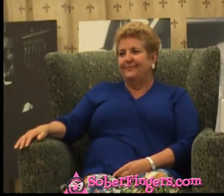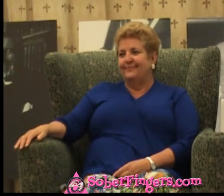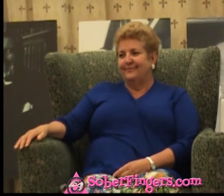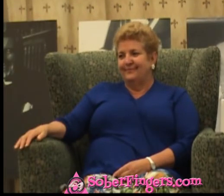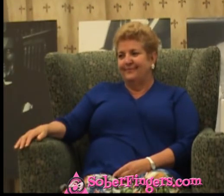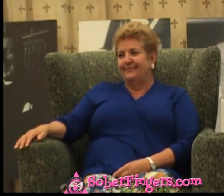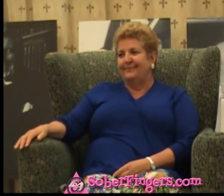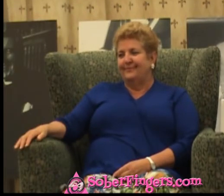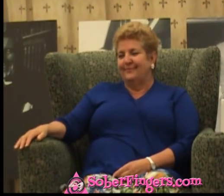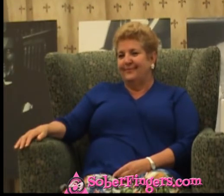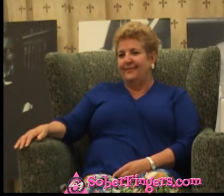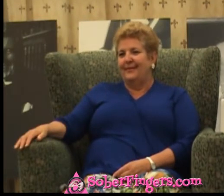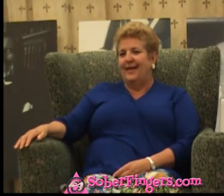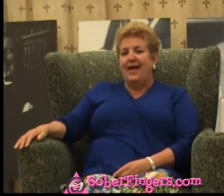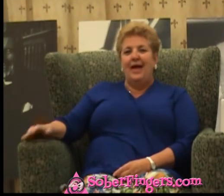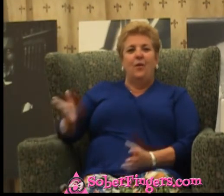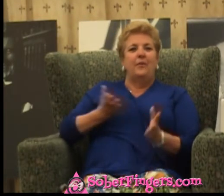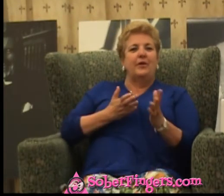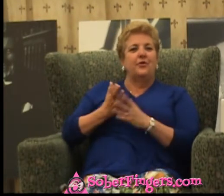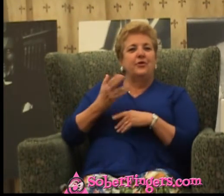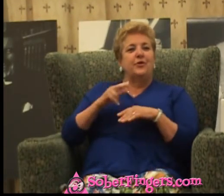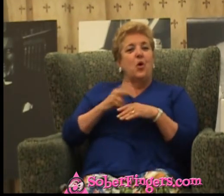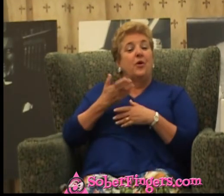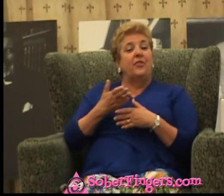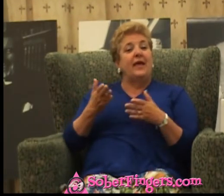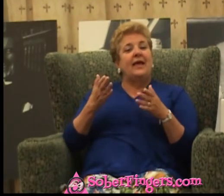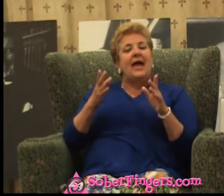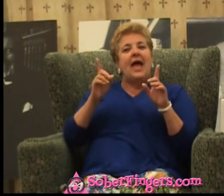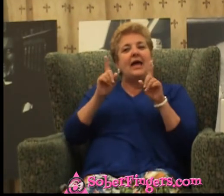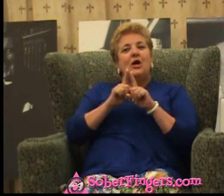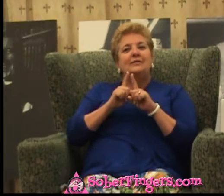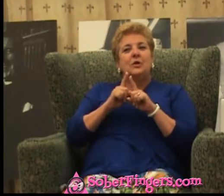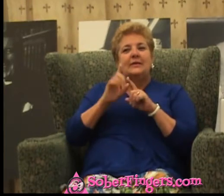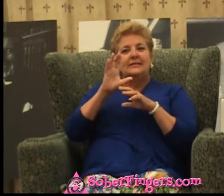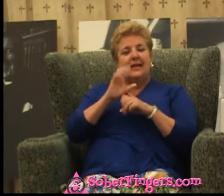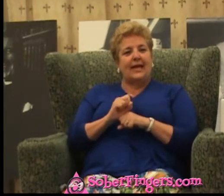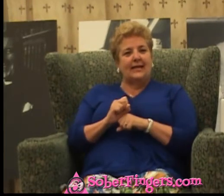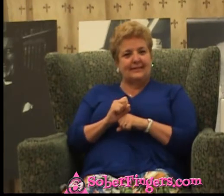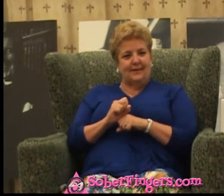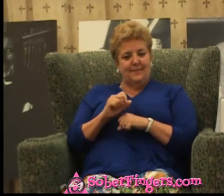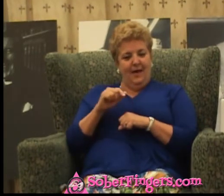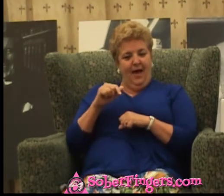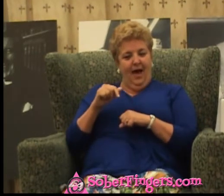We go through the normal thing, and it's also the custom at this group to read the chapter to the agnostic. So